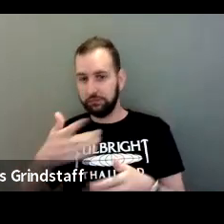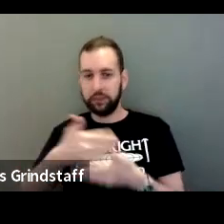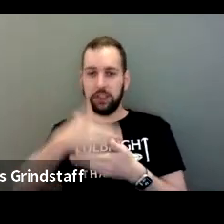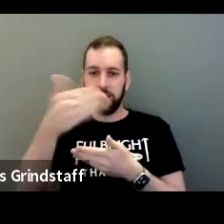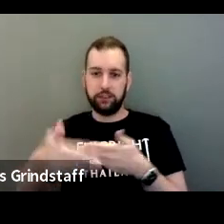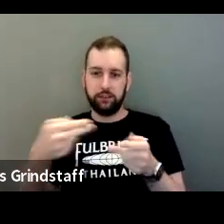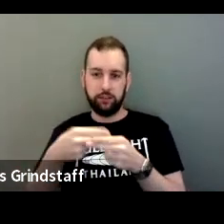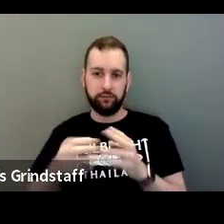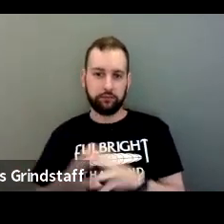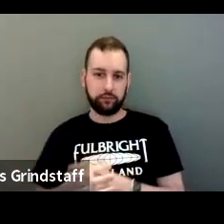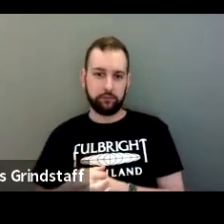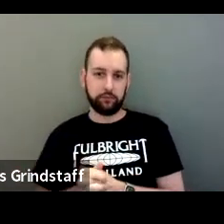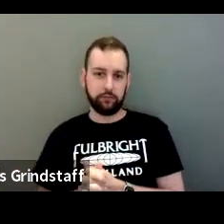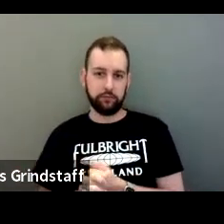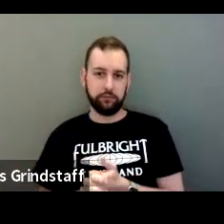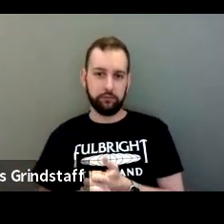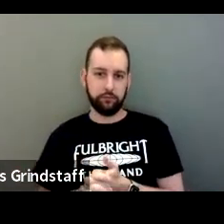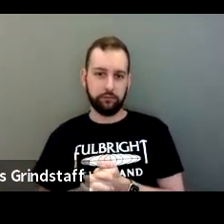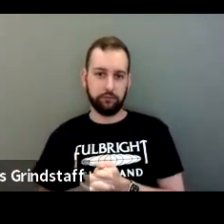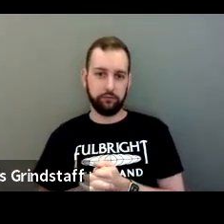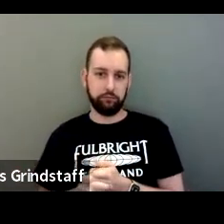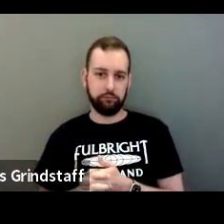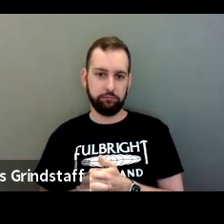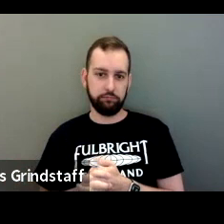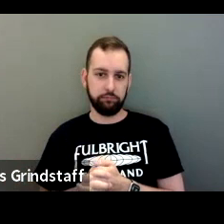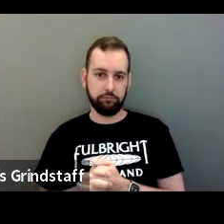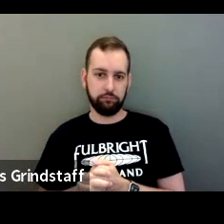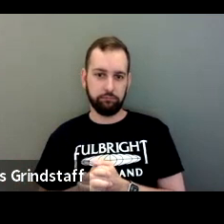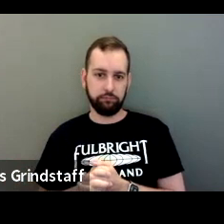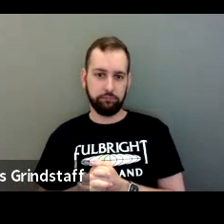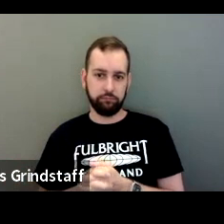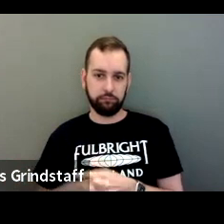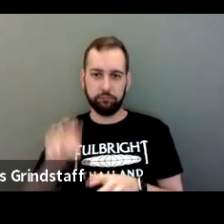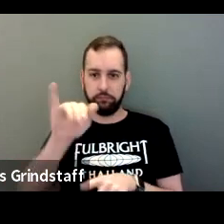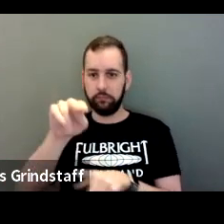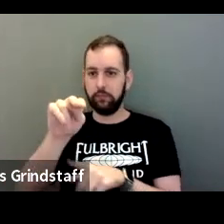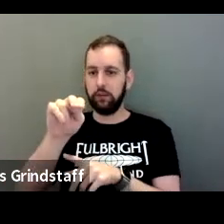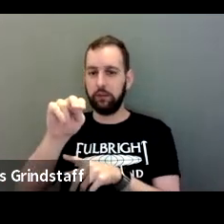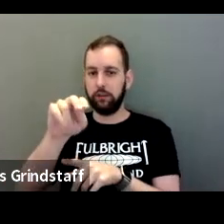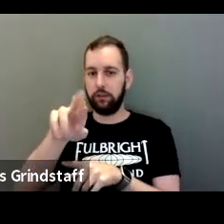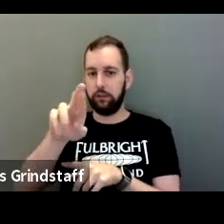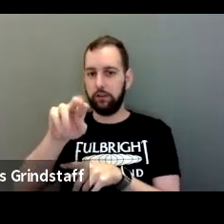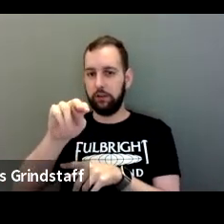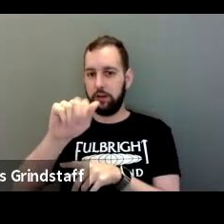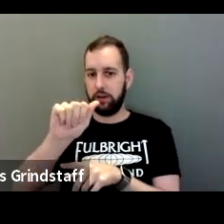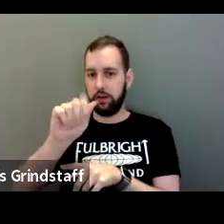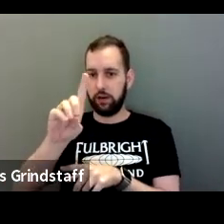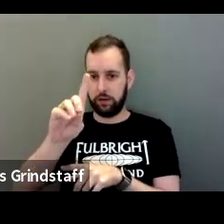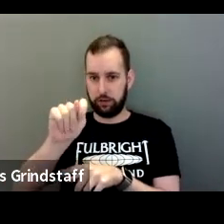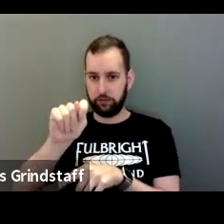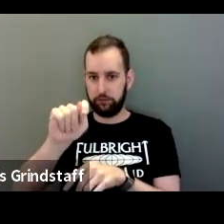the um, professors and research assistants.